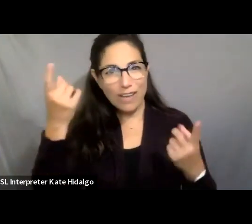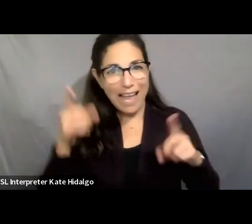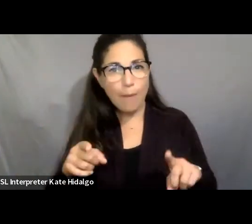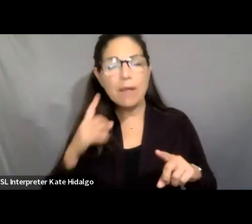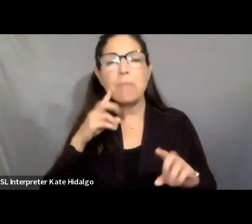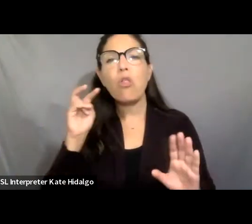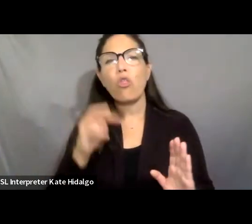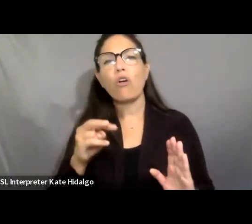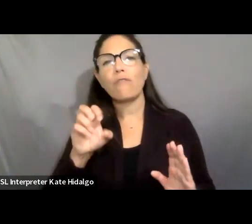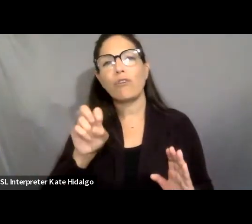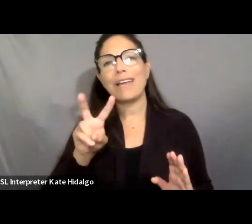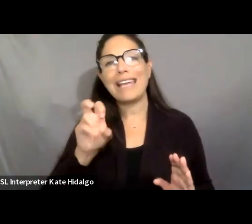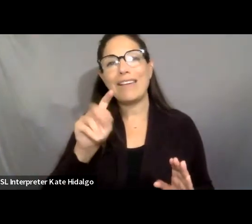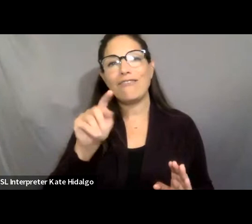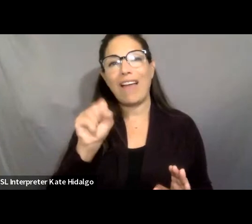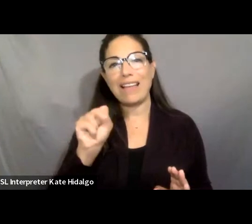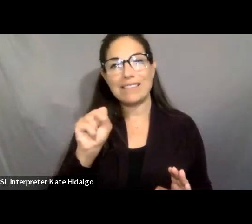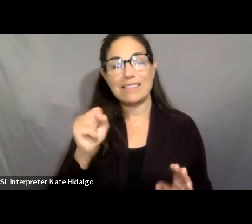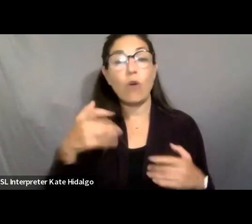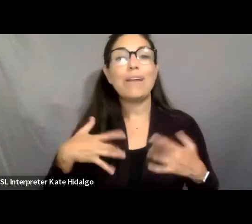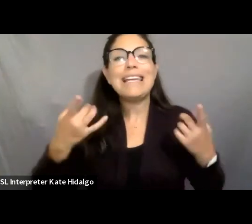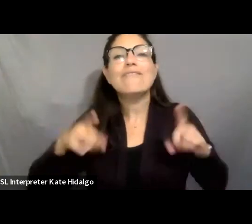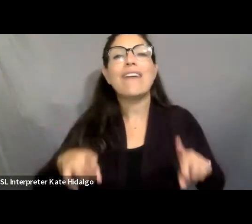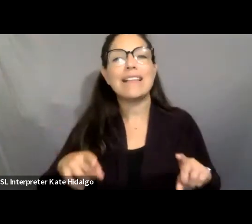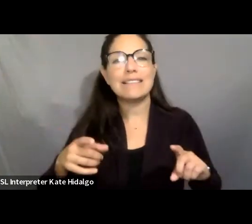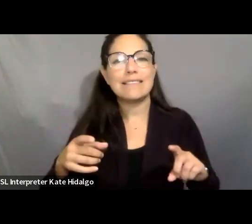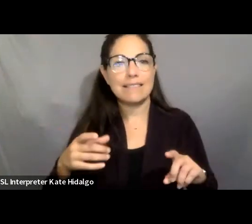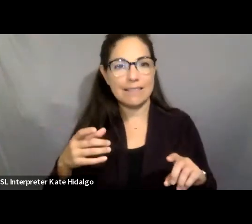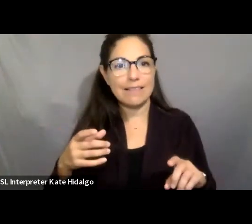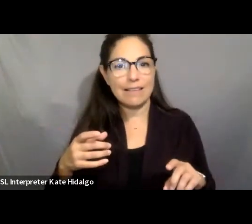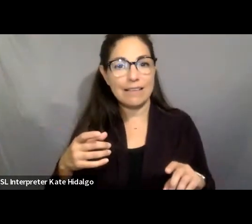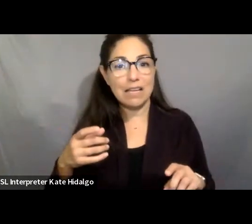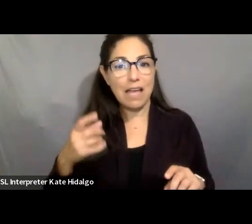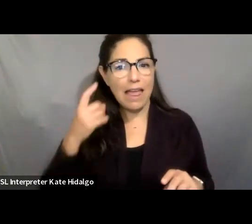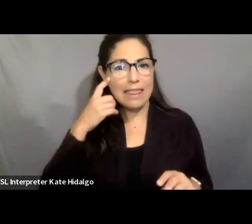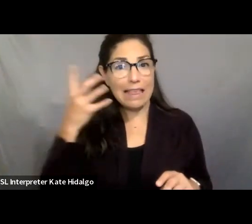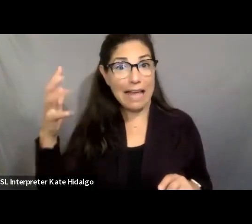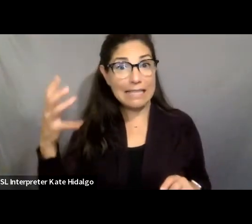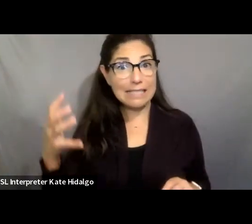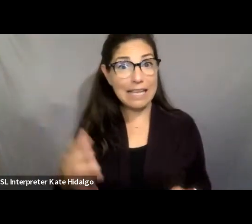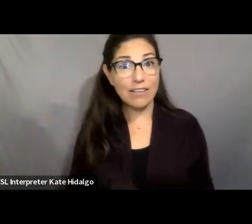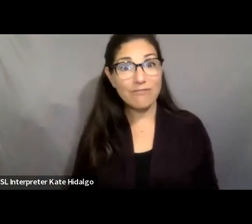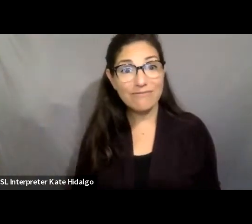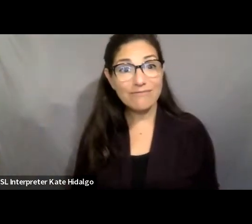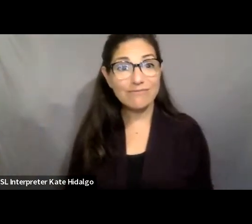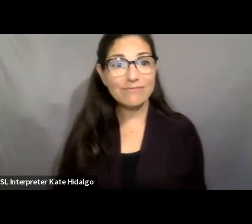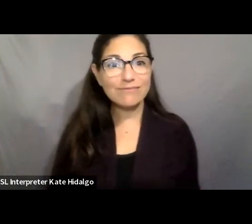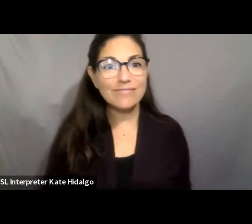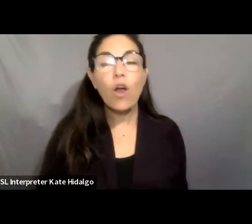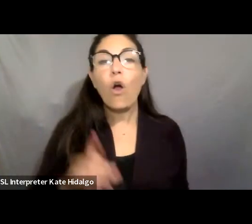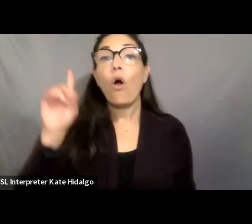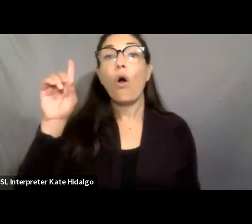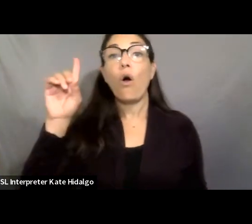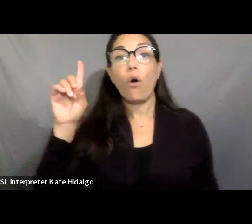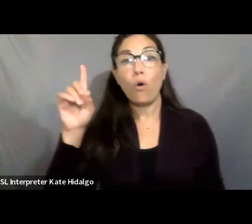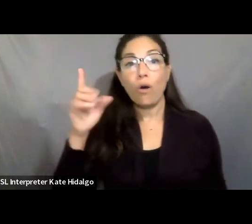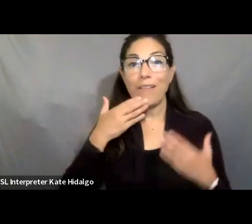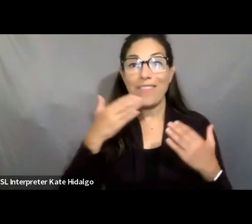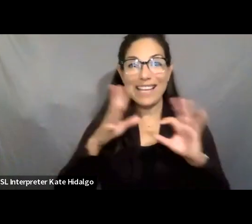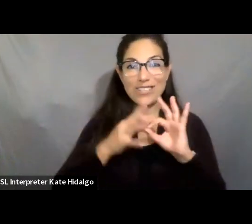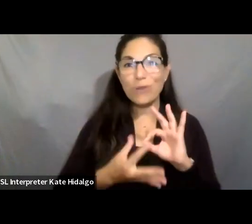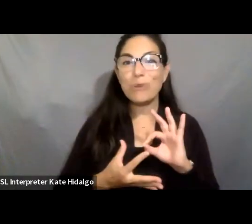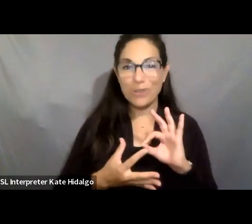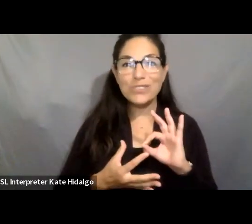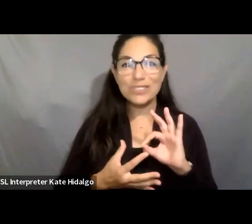those events. And I think that's it. All right. Oh, Excellent. I wanted to thank our